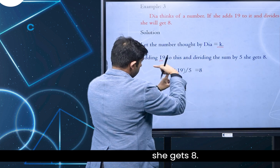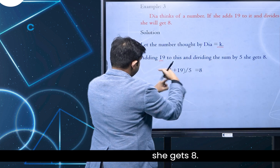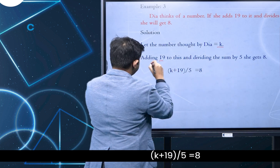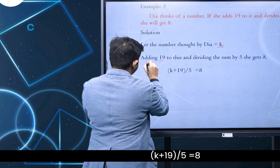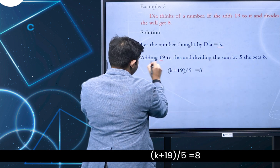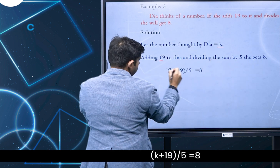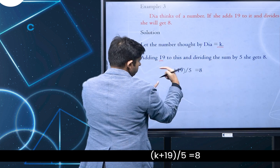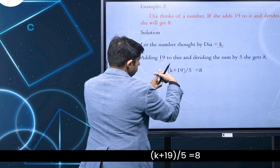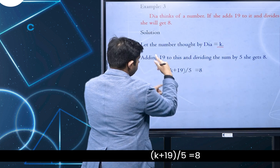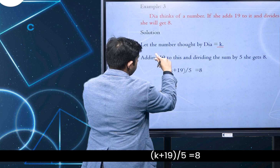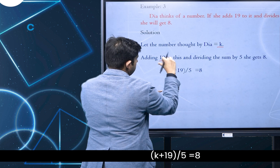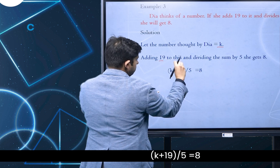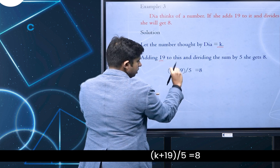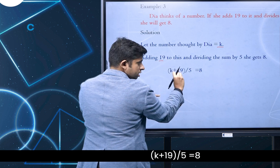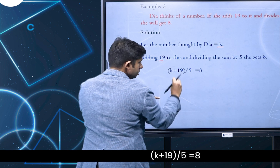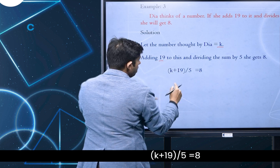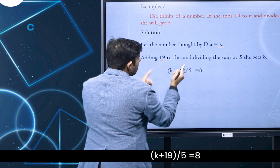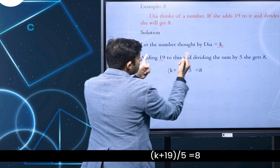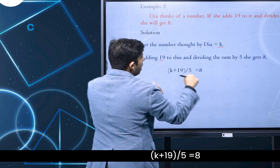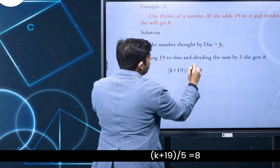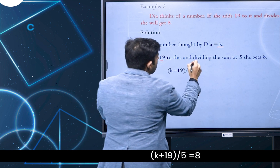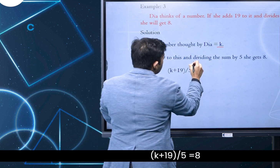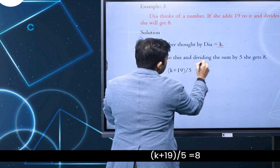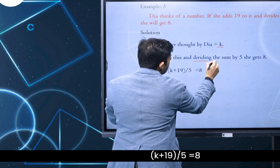K plus 19 by 5 equals to 8.